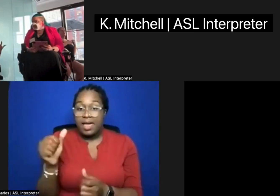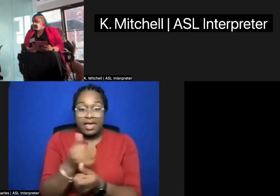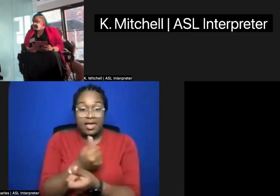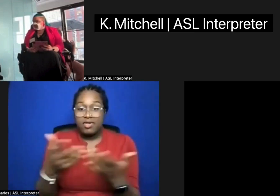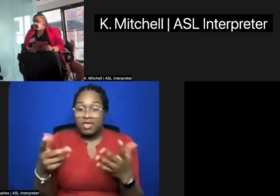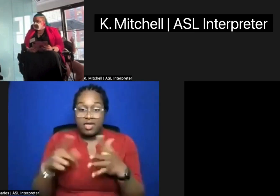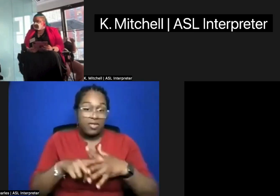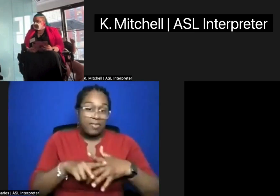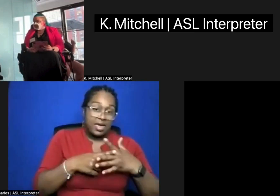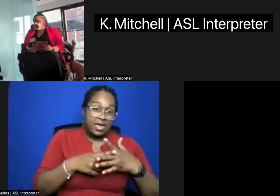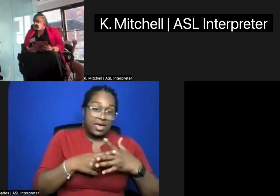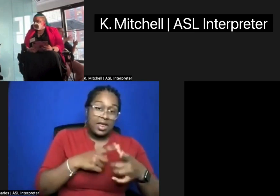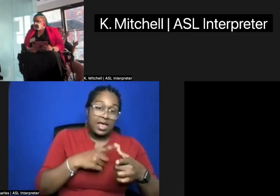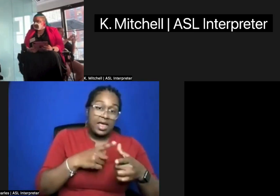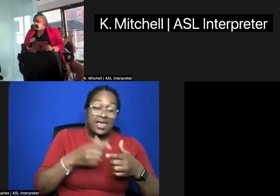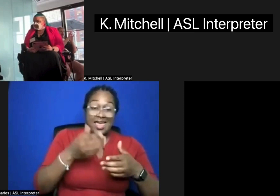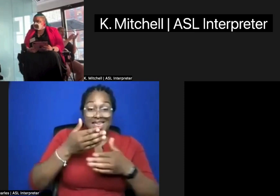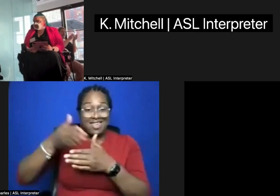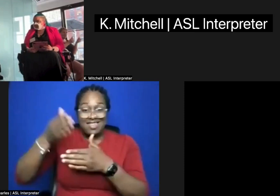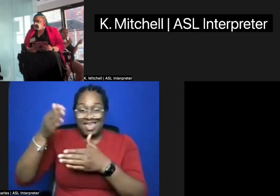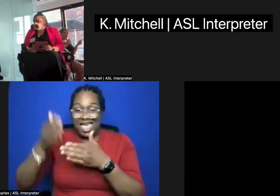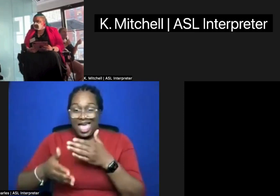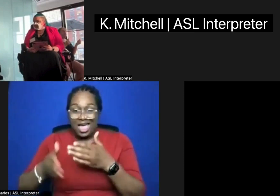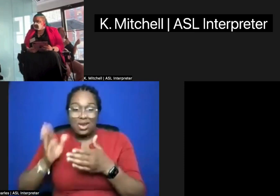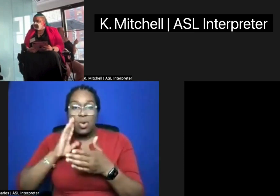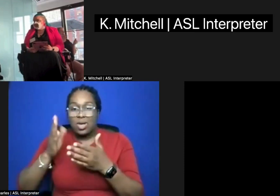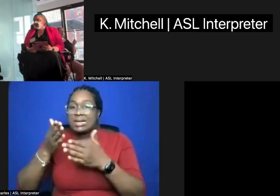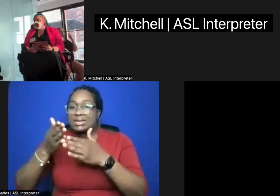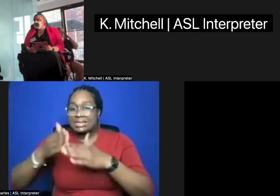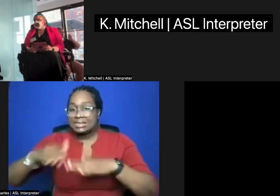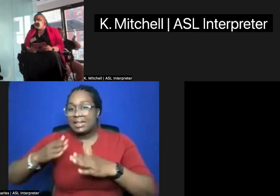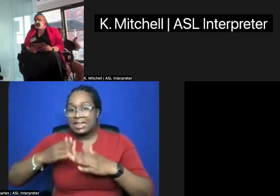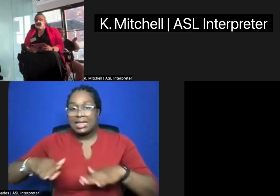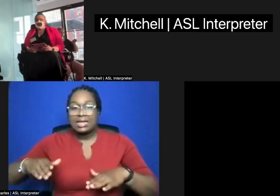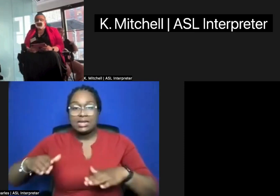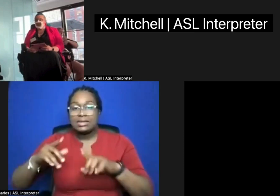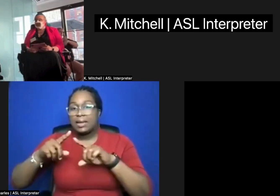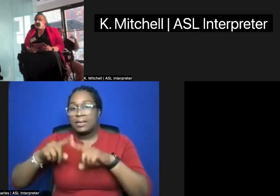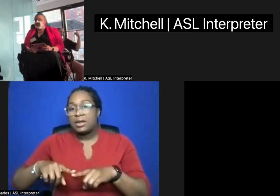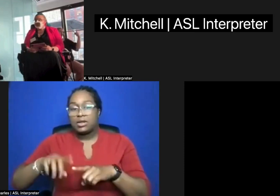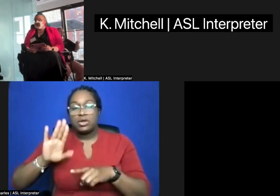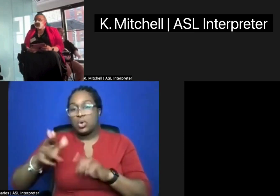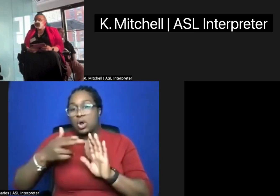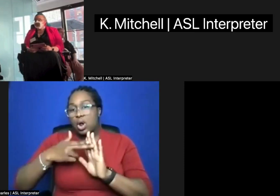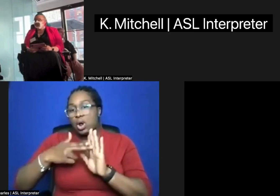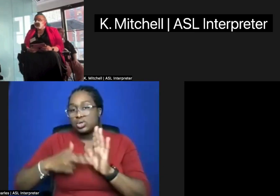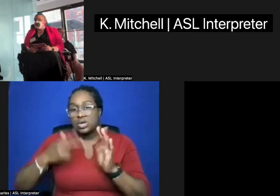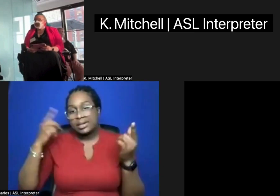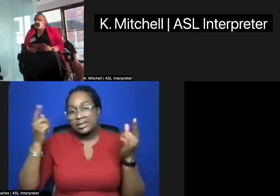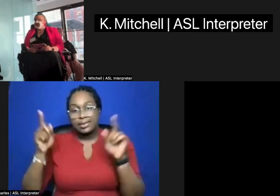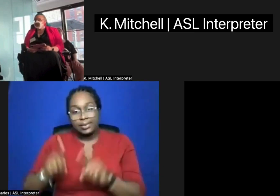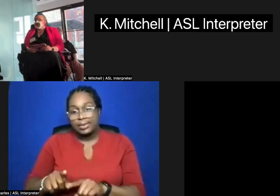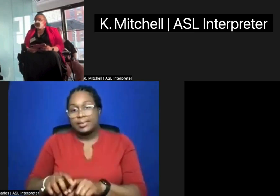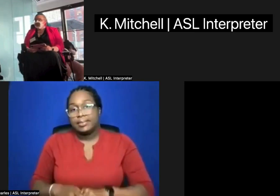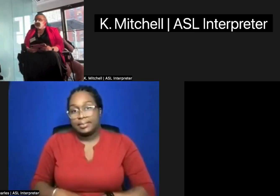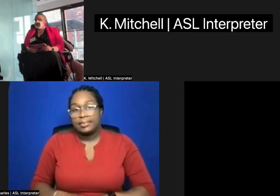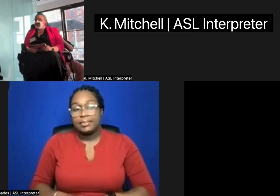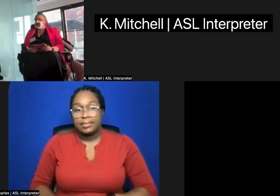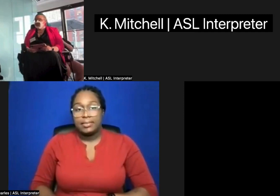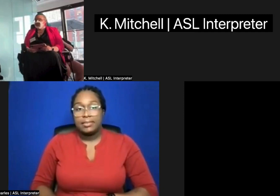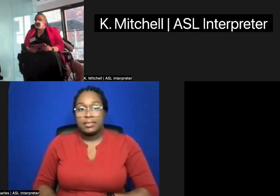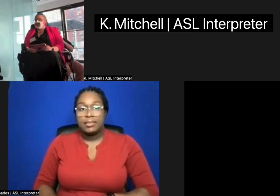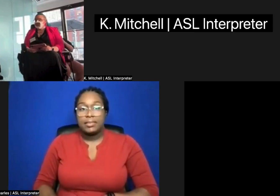we would split fees at the end based on whatever agreement we come up with. Yeah, that's in both cases. I